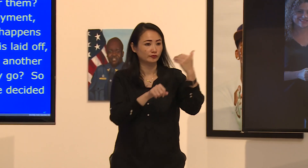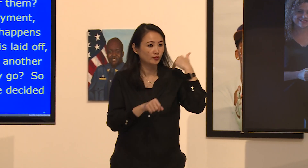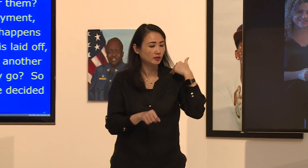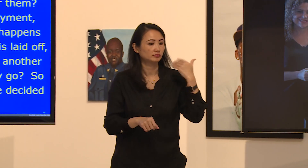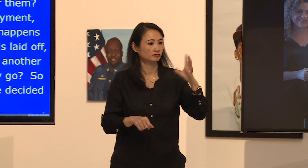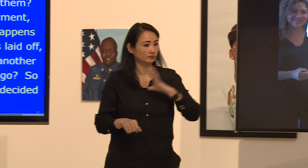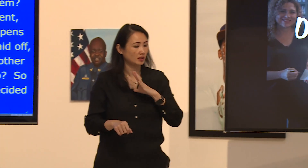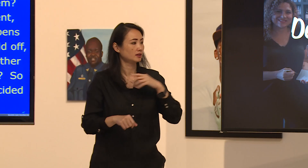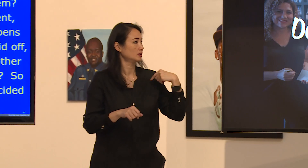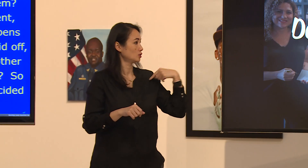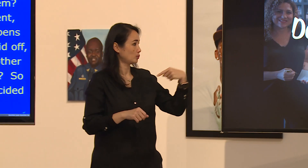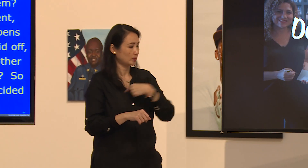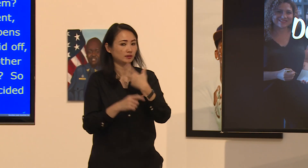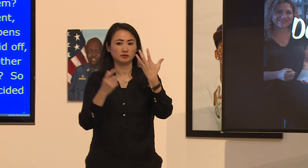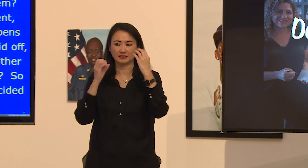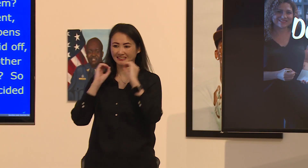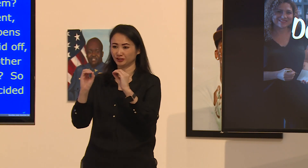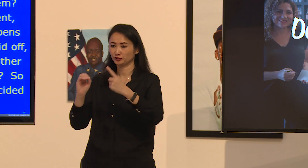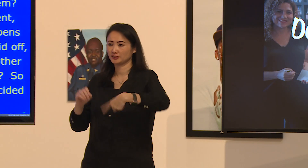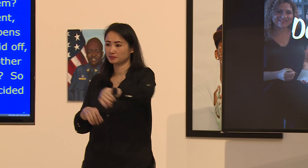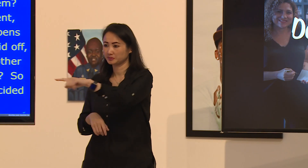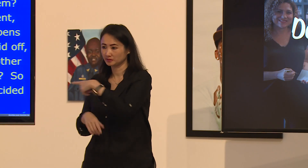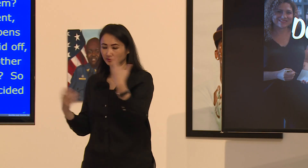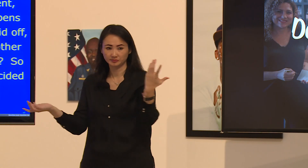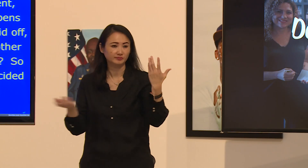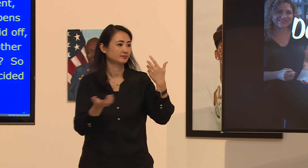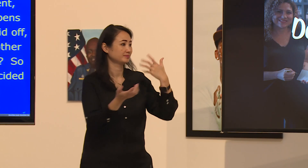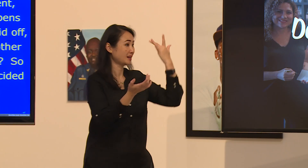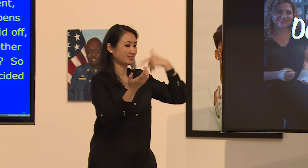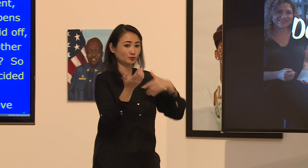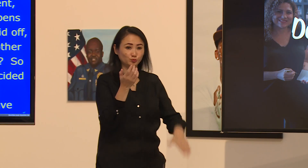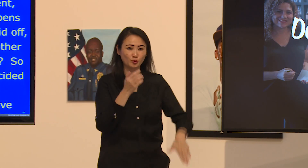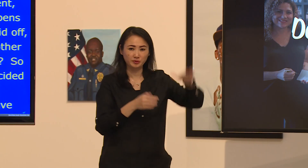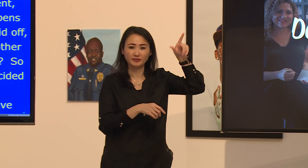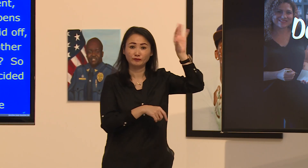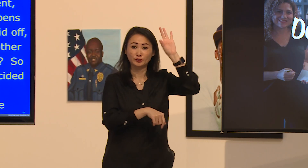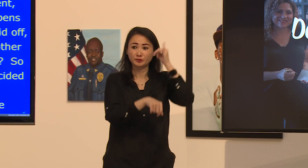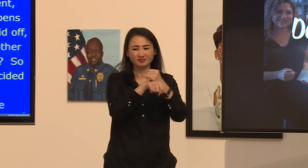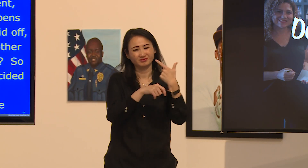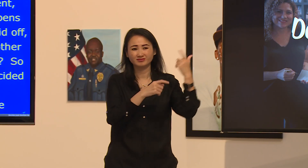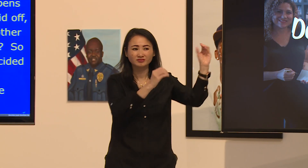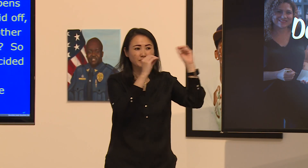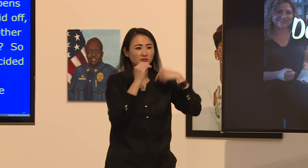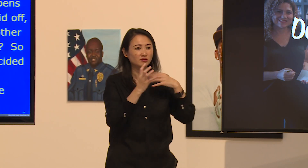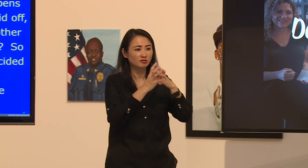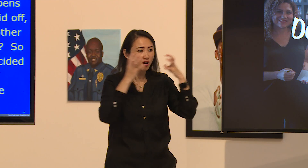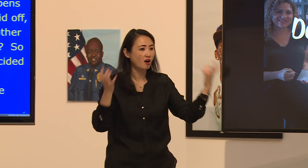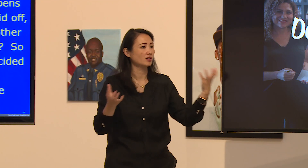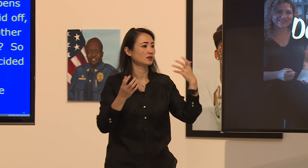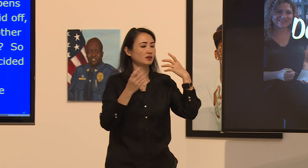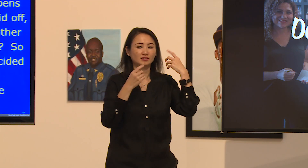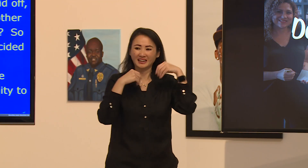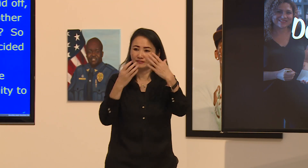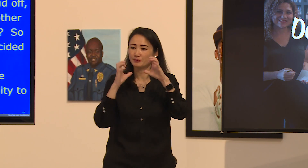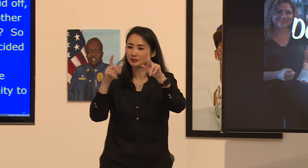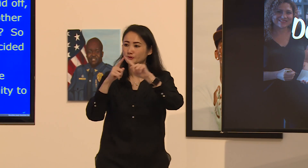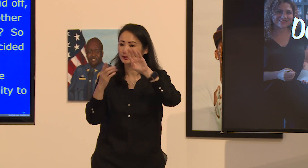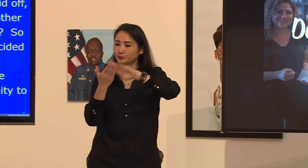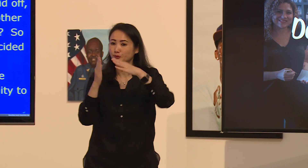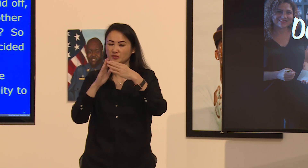There's many people who are deaf who've never had the opportunity to work, and so we were considering them in our philosophy. We knew that a lot of individuals